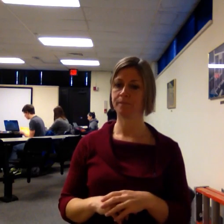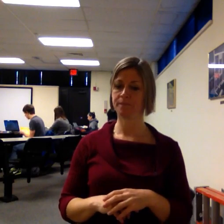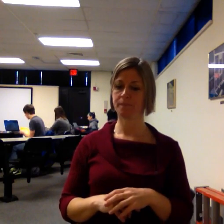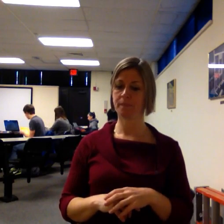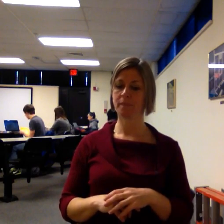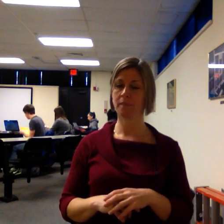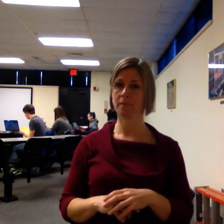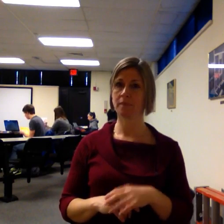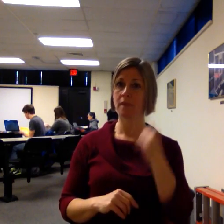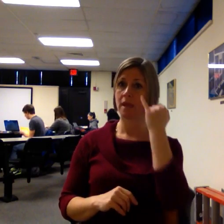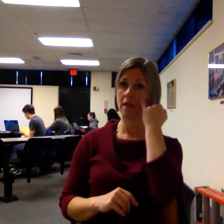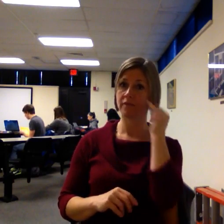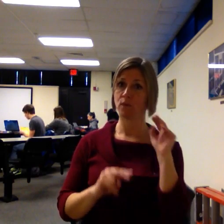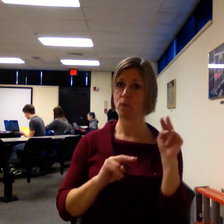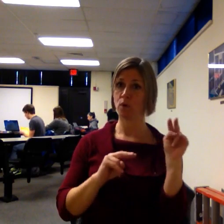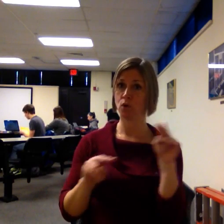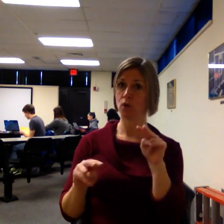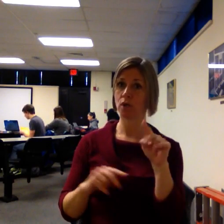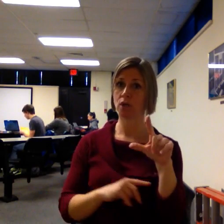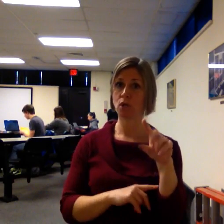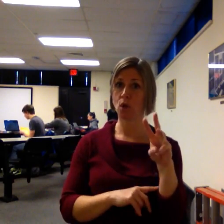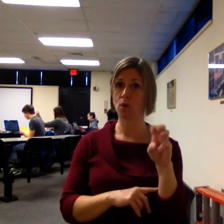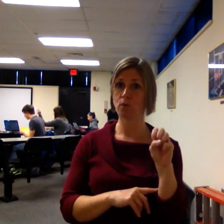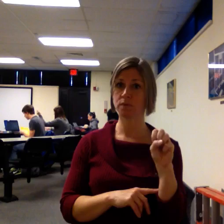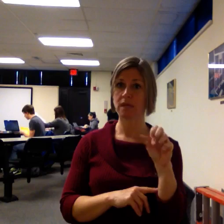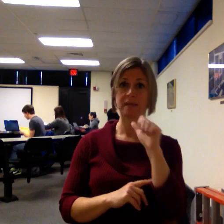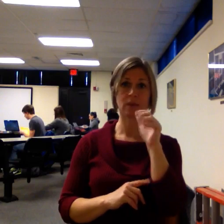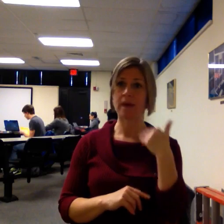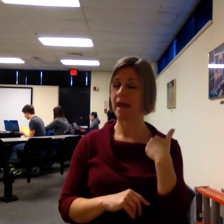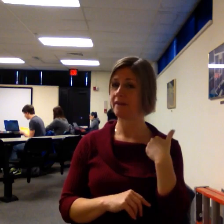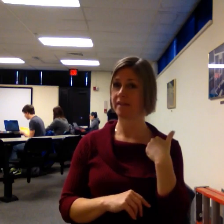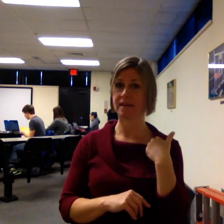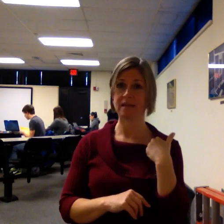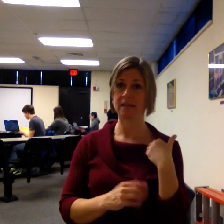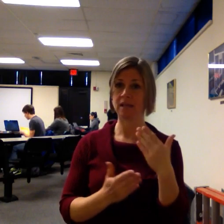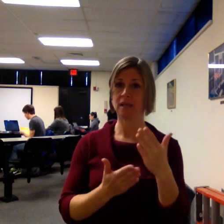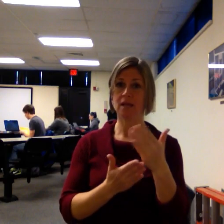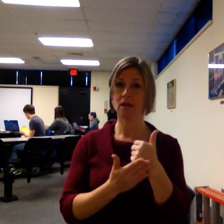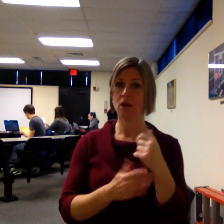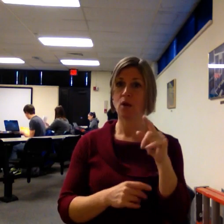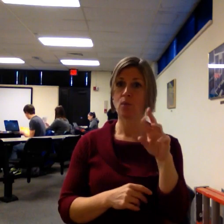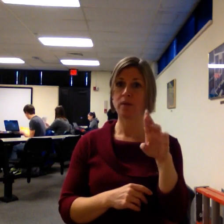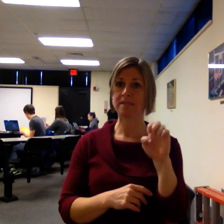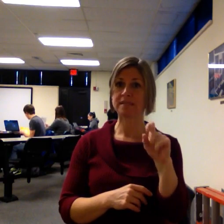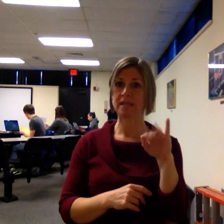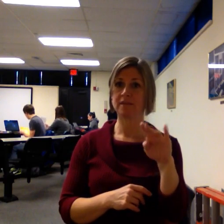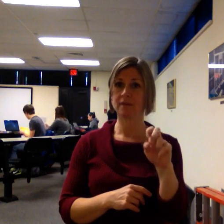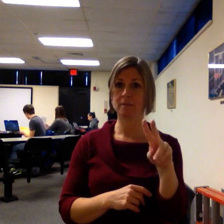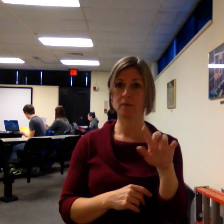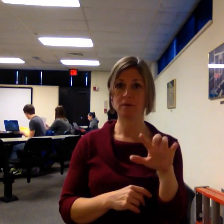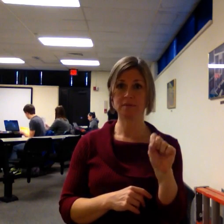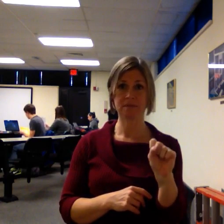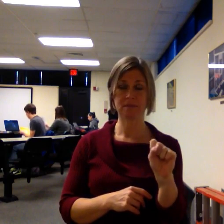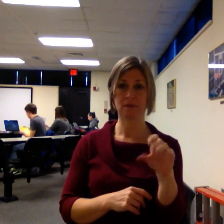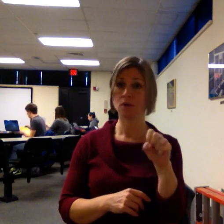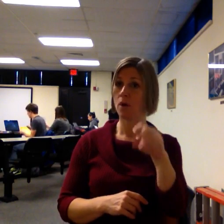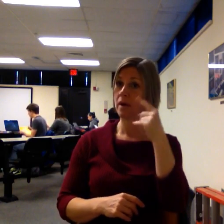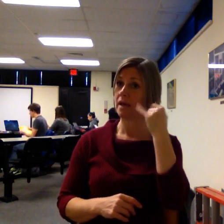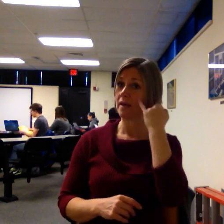If you look at Lowe's, they don't have any receivables. They don't have any accounts receivable. So if you think about it, what's happening